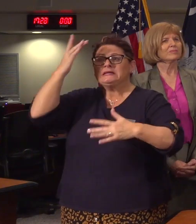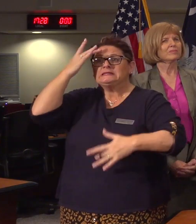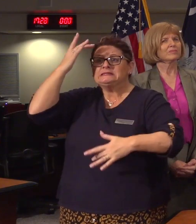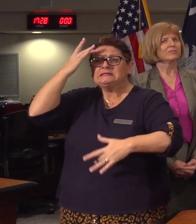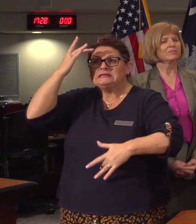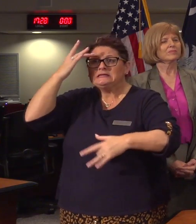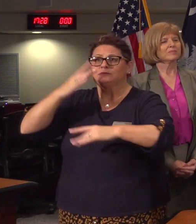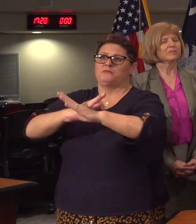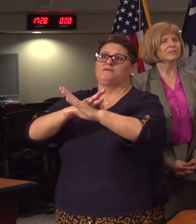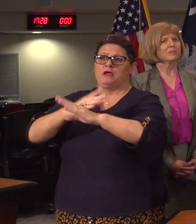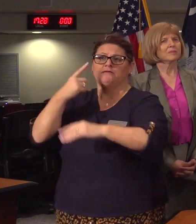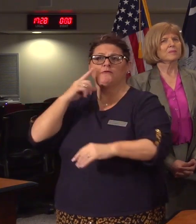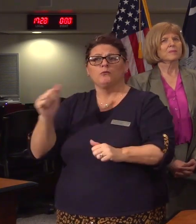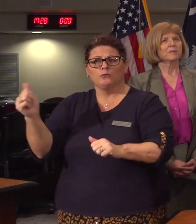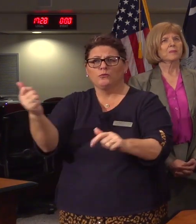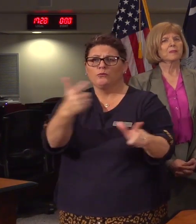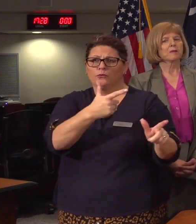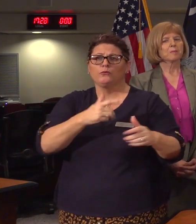for each community.